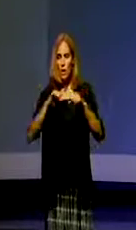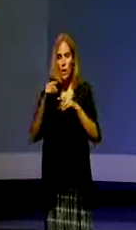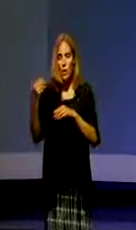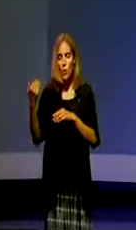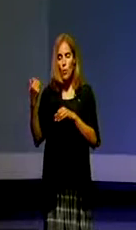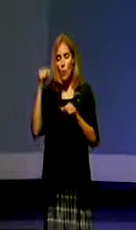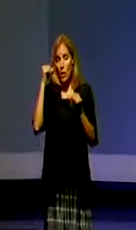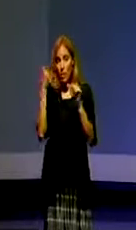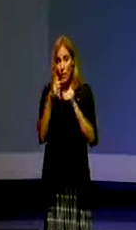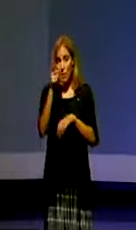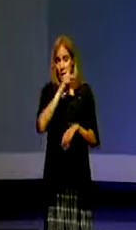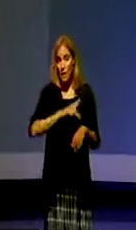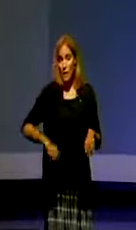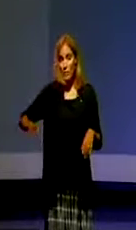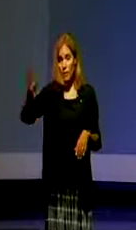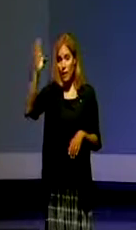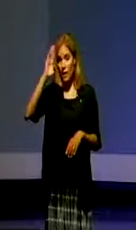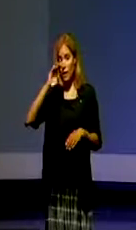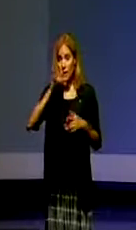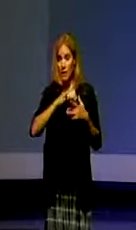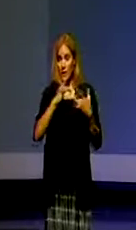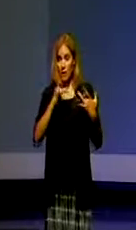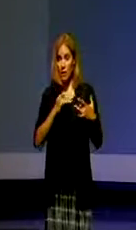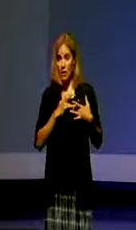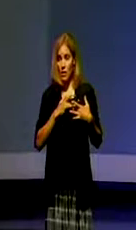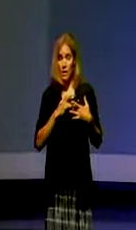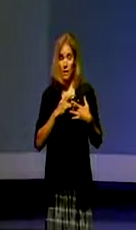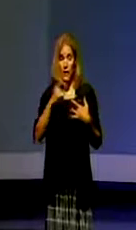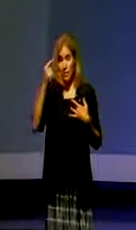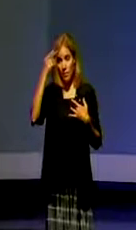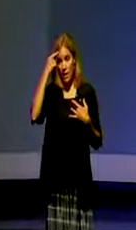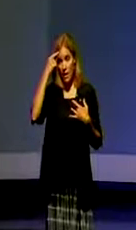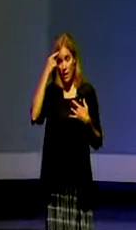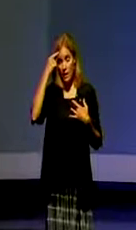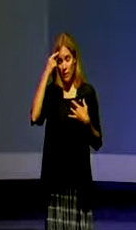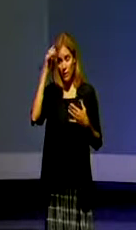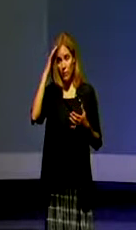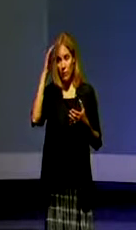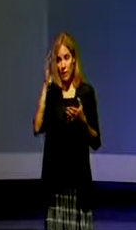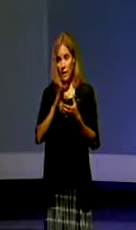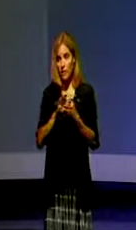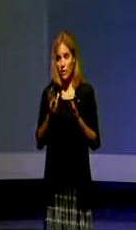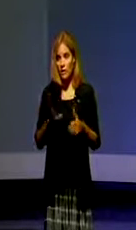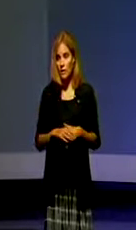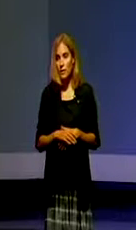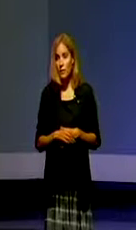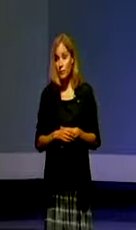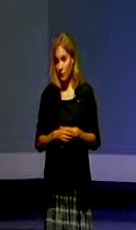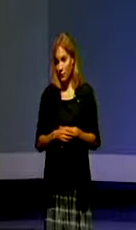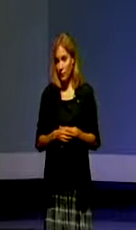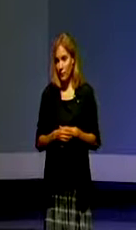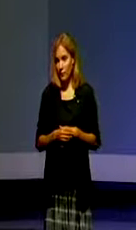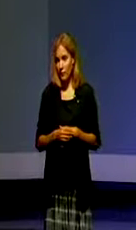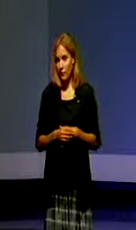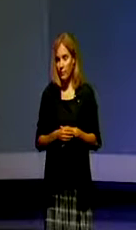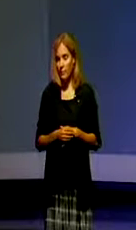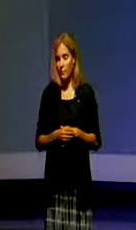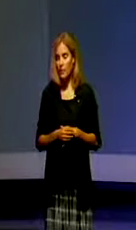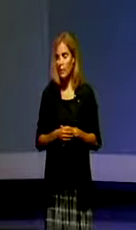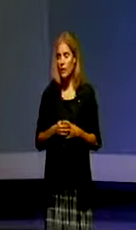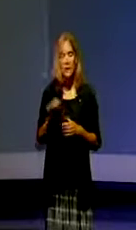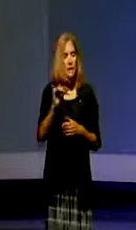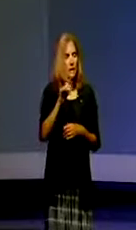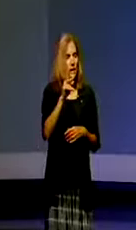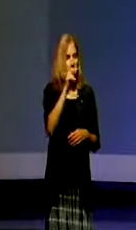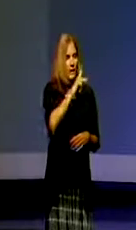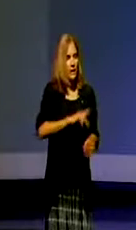the kingdom of God is in the hearts and the minds of believers. And so just as the kingdom of God is